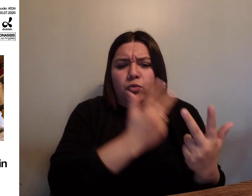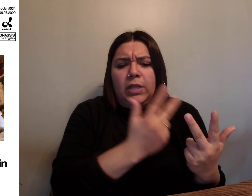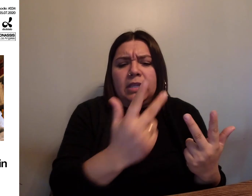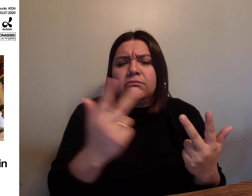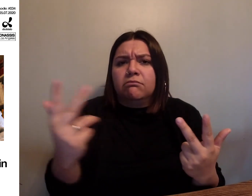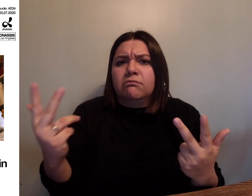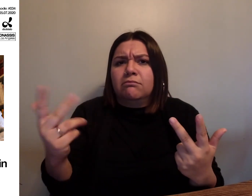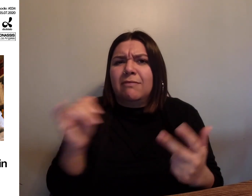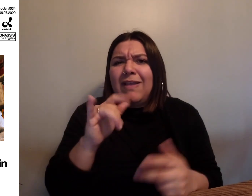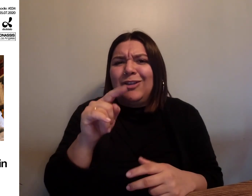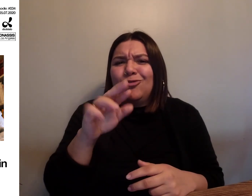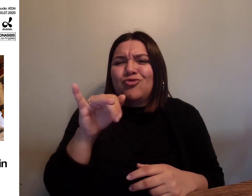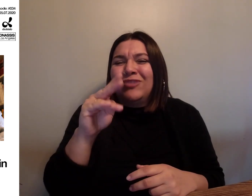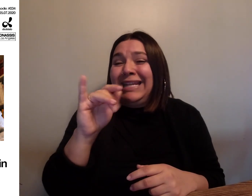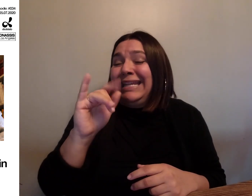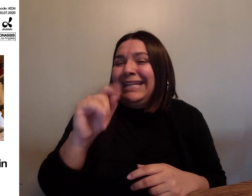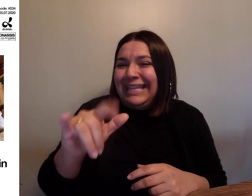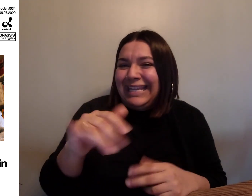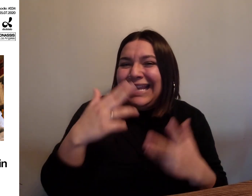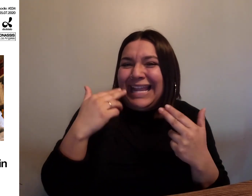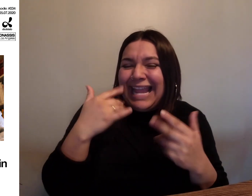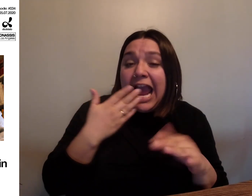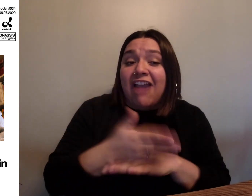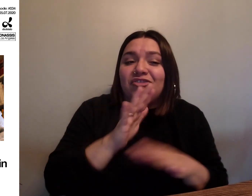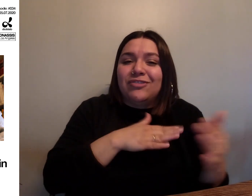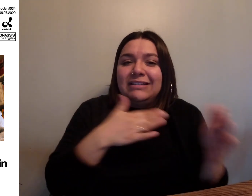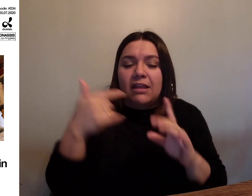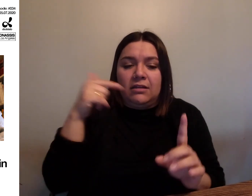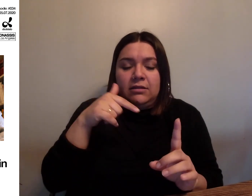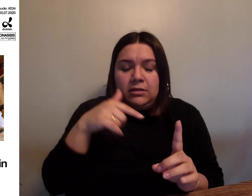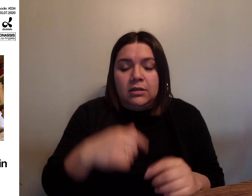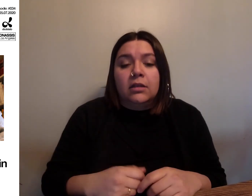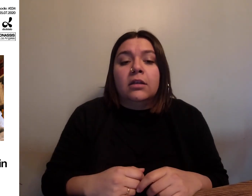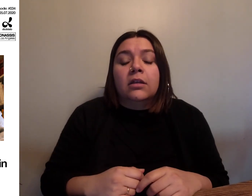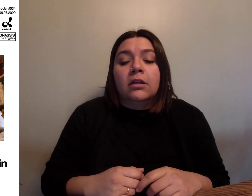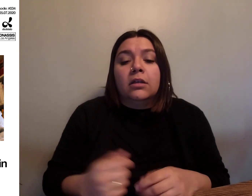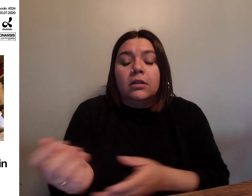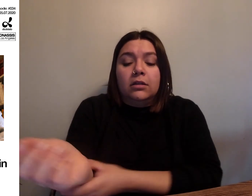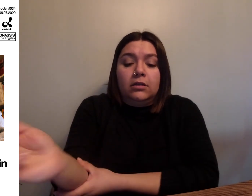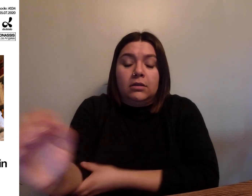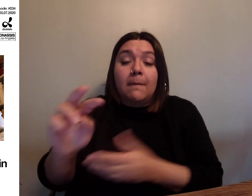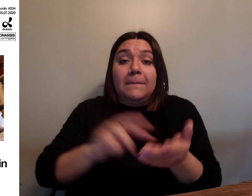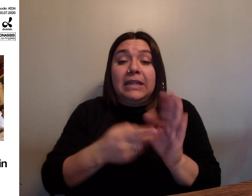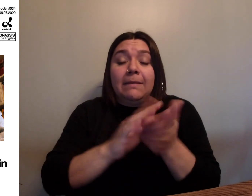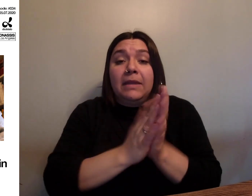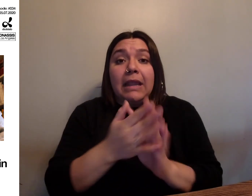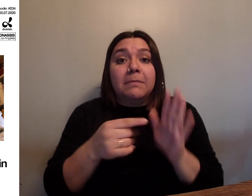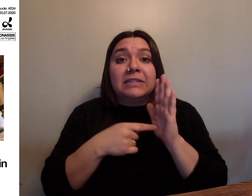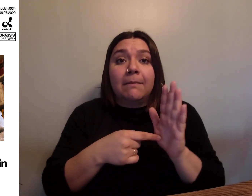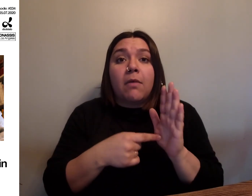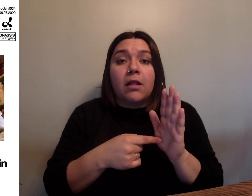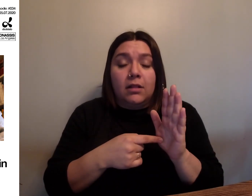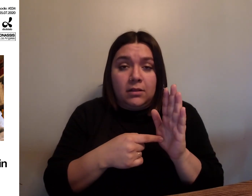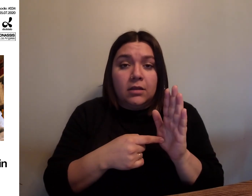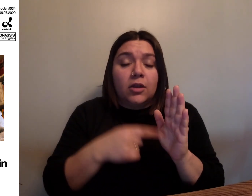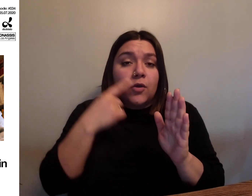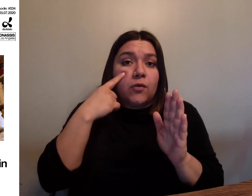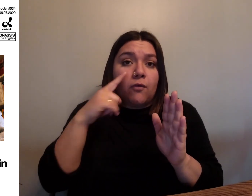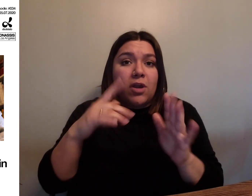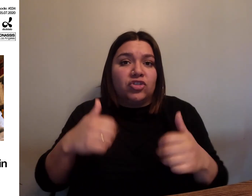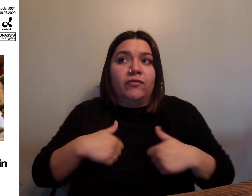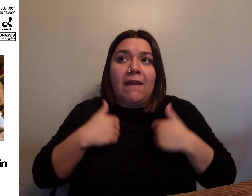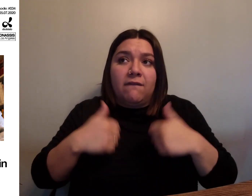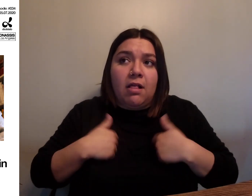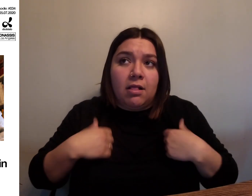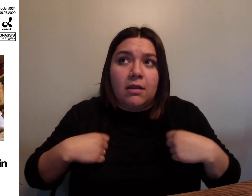3, Trinity, after his death. And so they become symbols of his